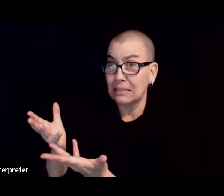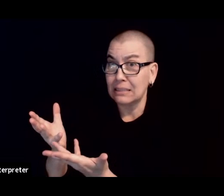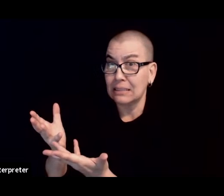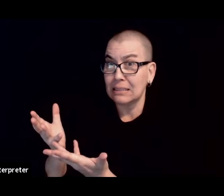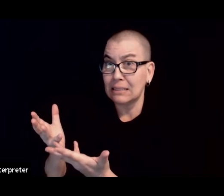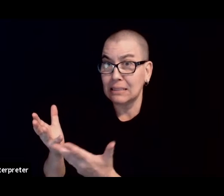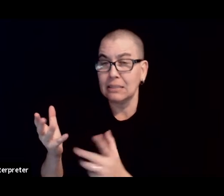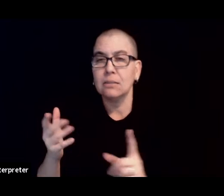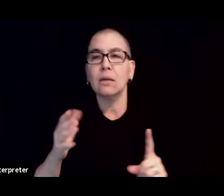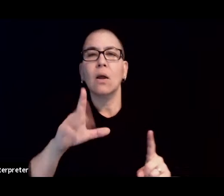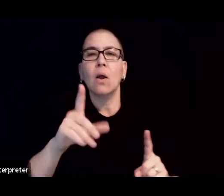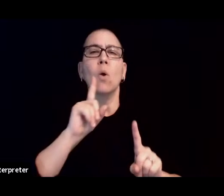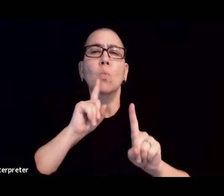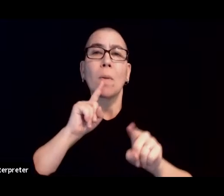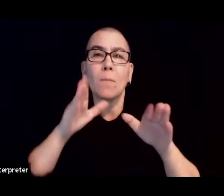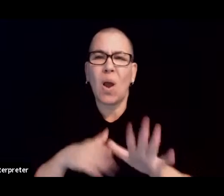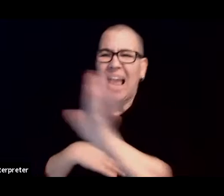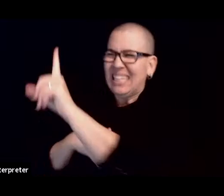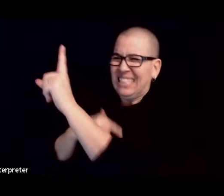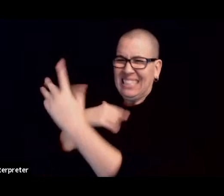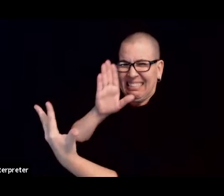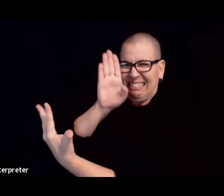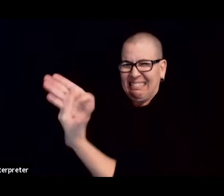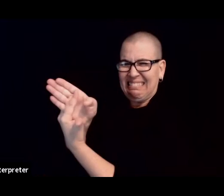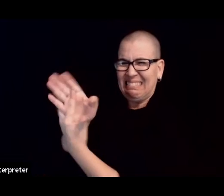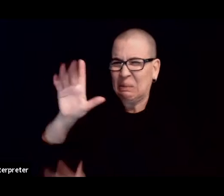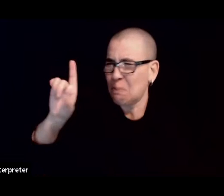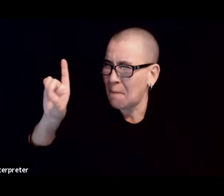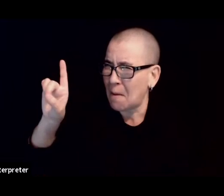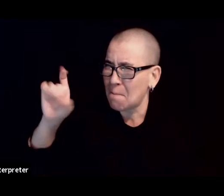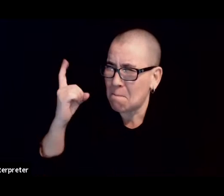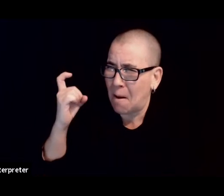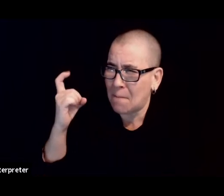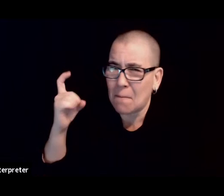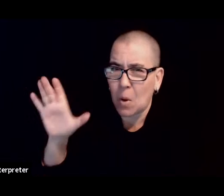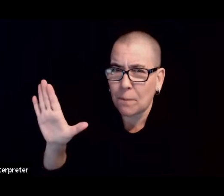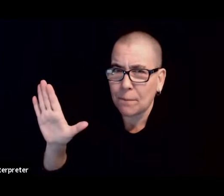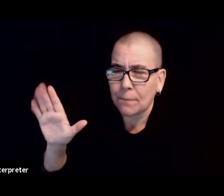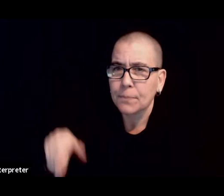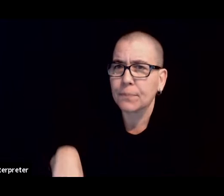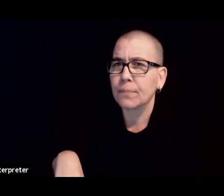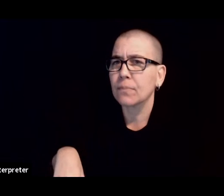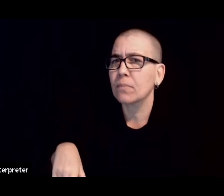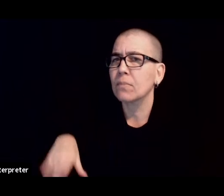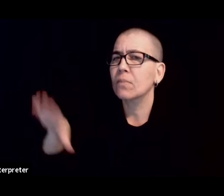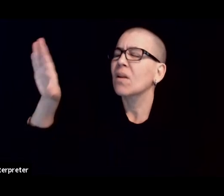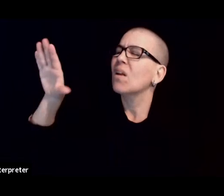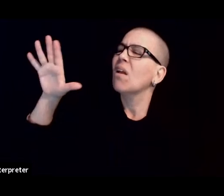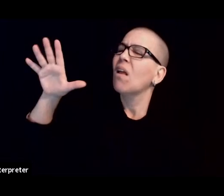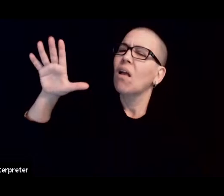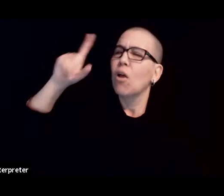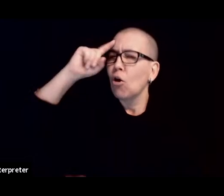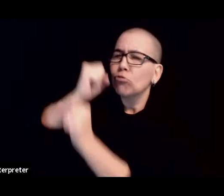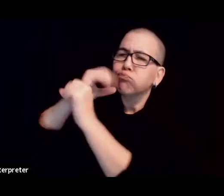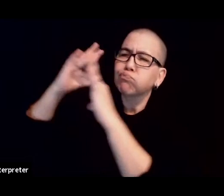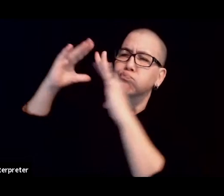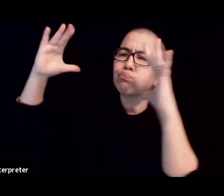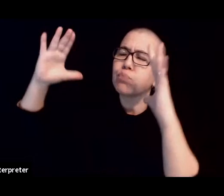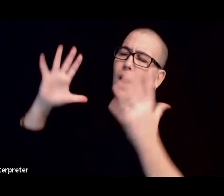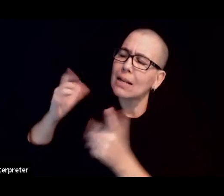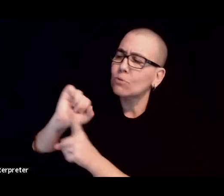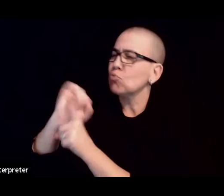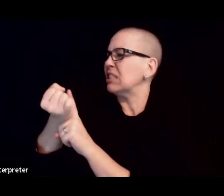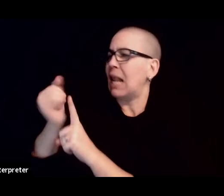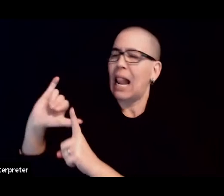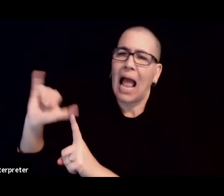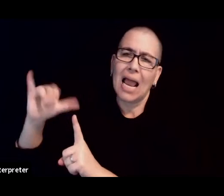frame my question a little bit differently. Is there, in situations like what we're talking about, in other words, bars and